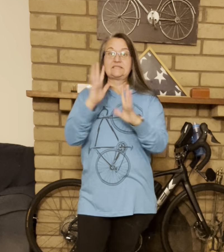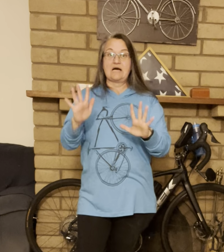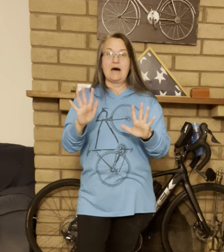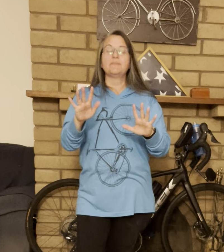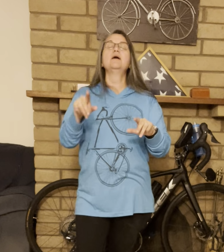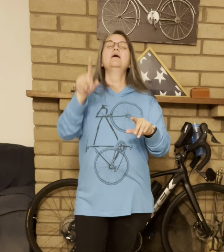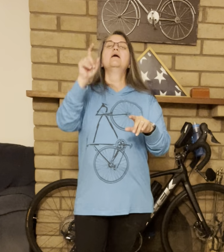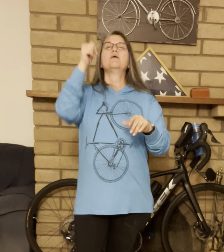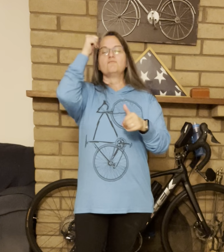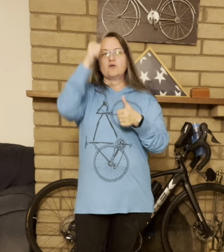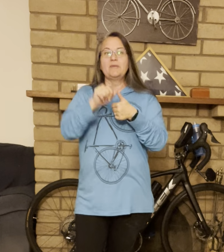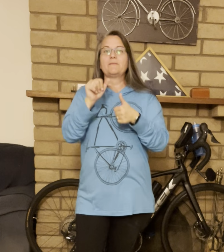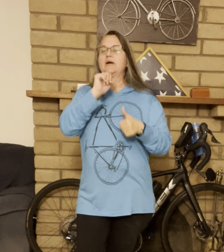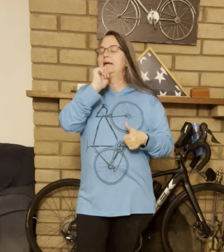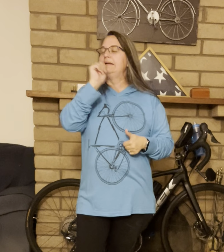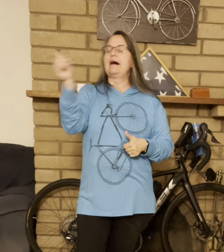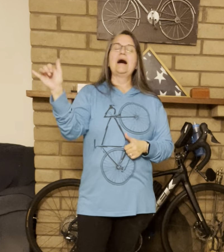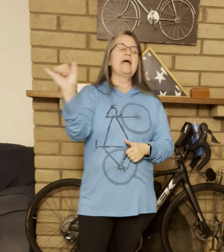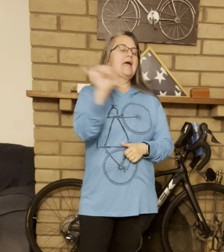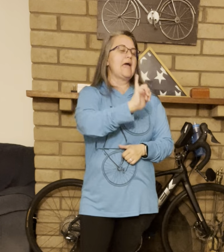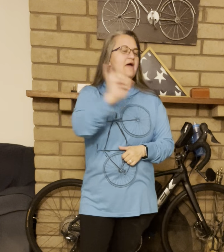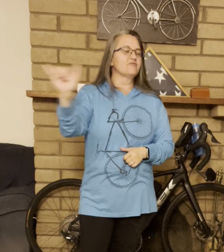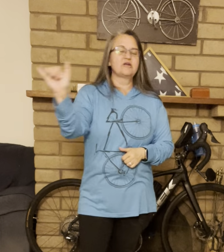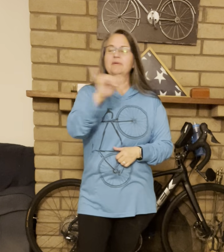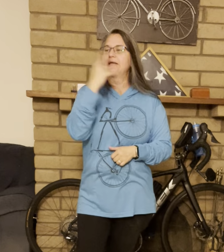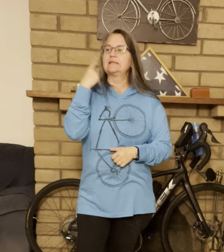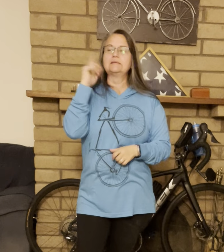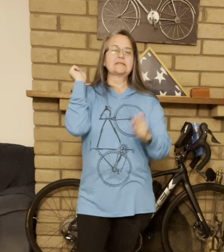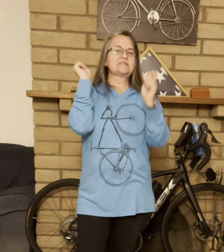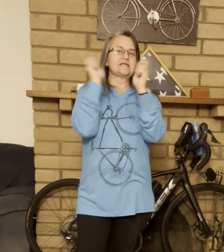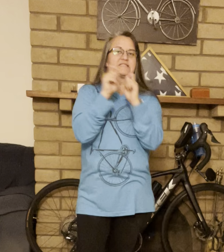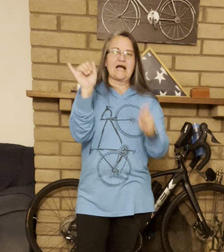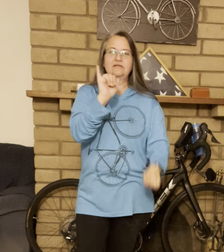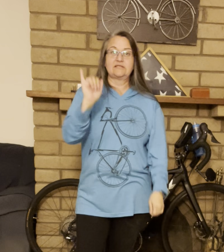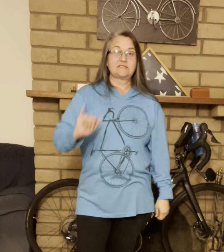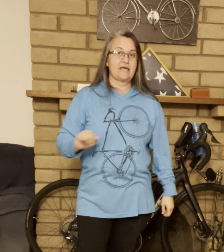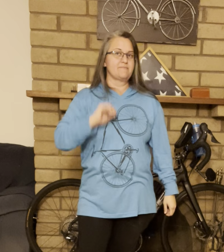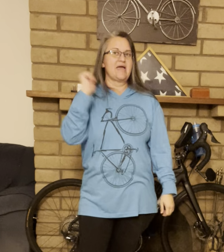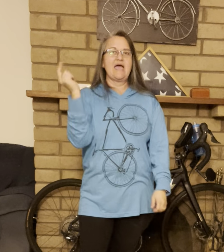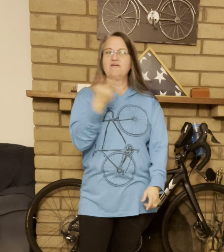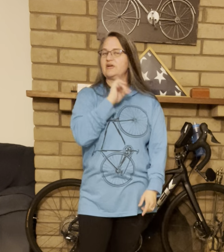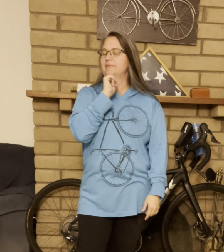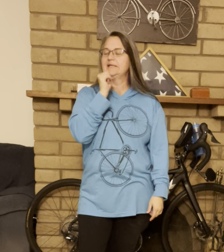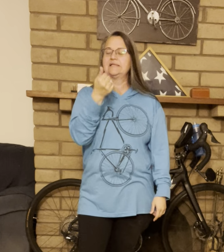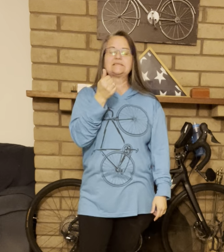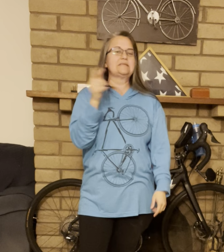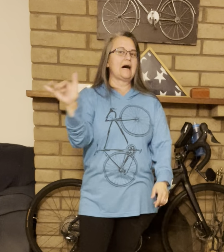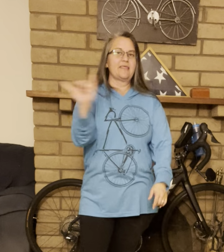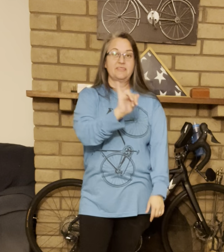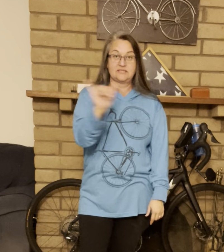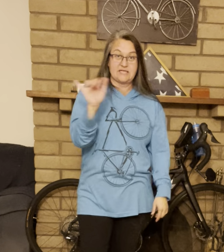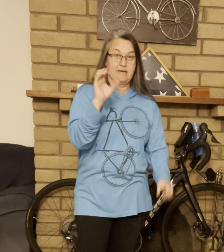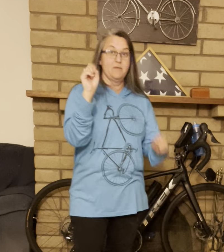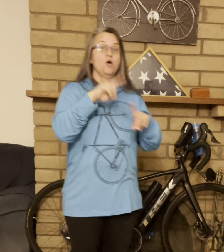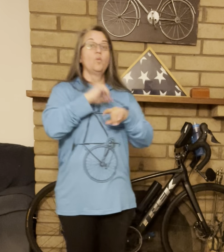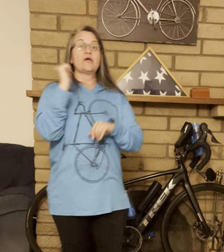stop. Remember, not everybody looks exactly the same. Everybody is not the same. We are